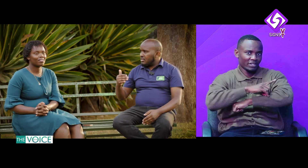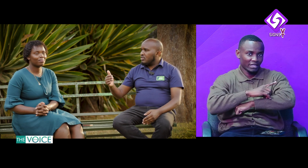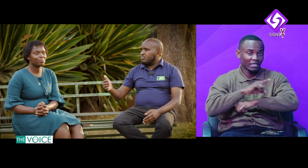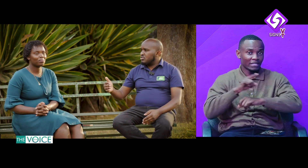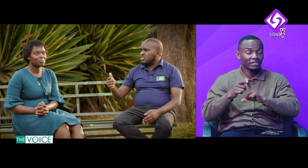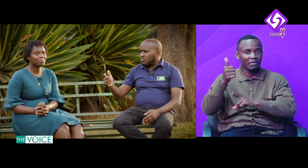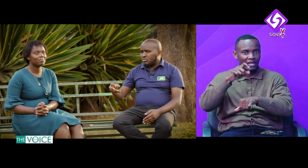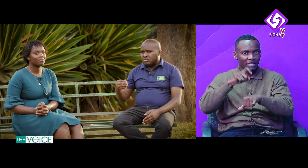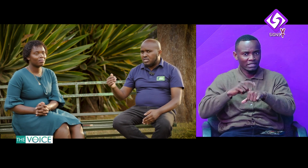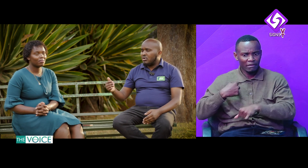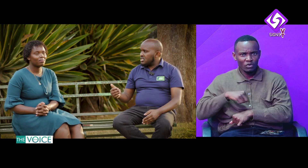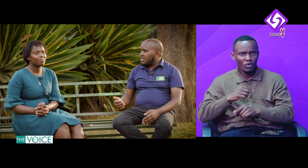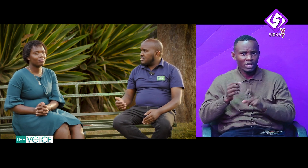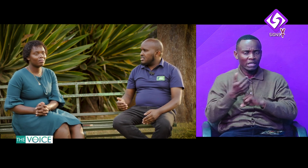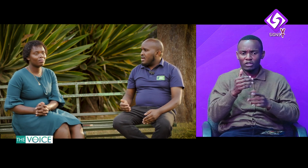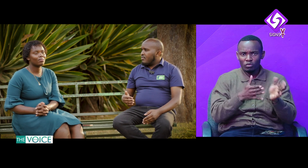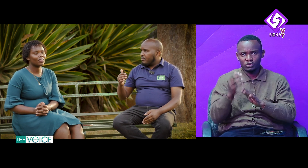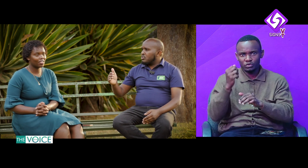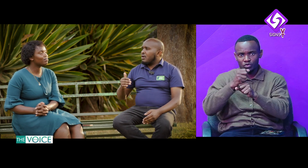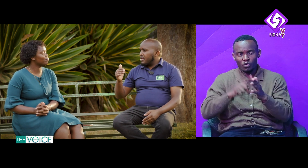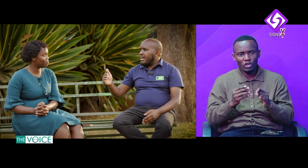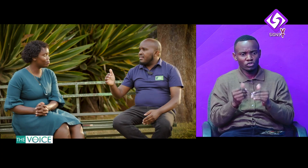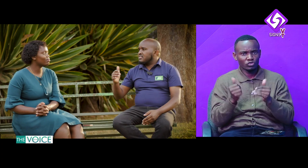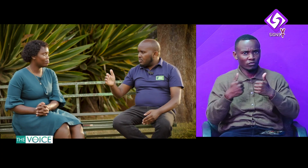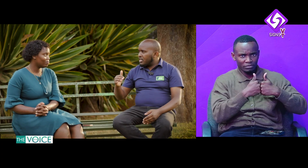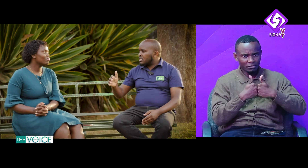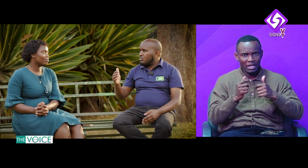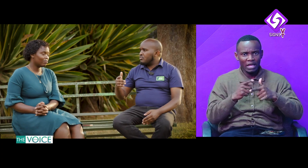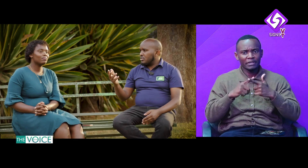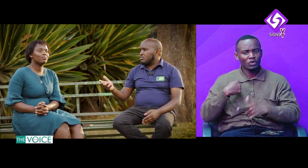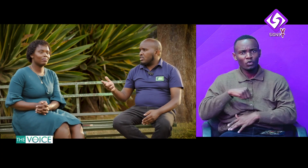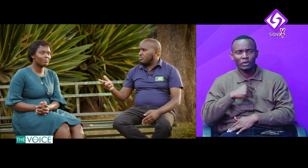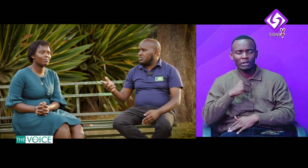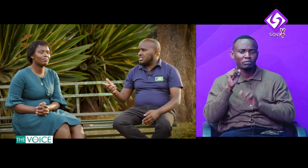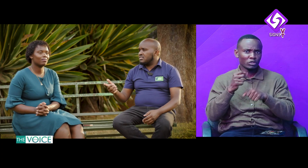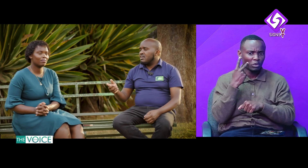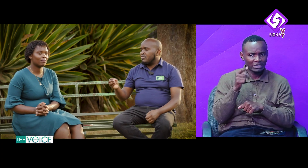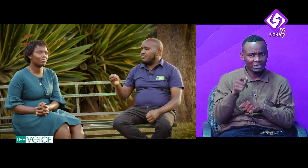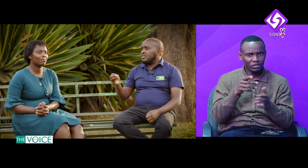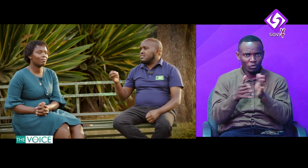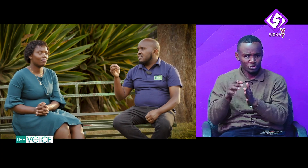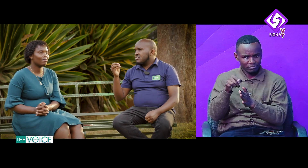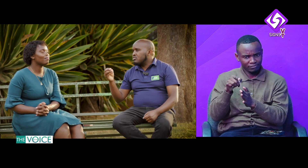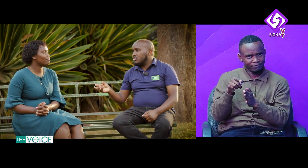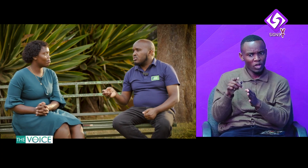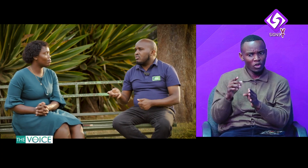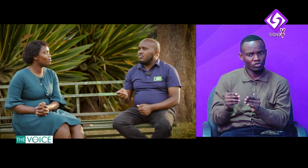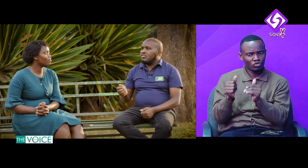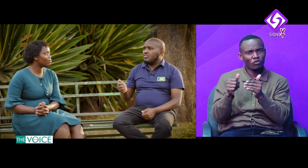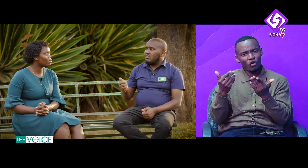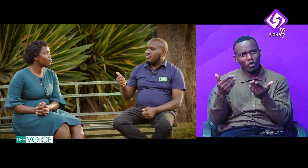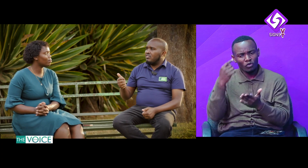to get an opportunity to tackle a challenge. We're able to come in handy and see what else can we do for that opportunity, for that